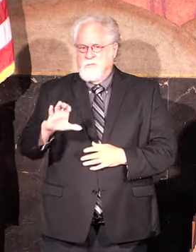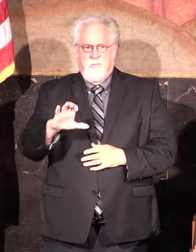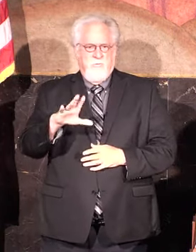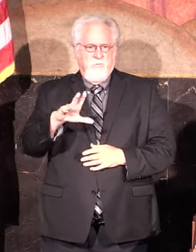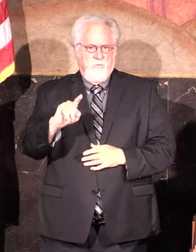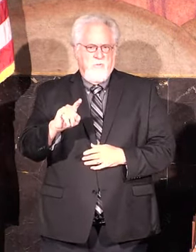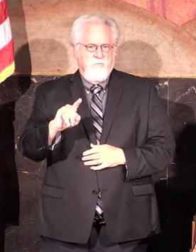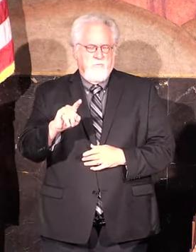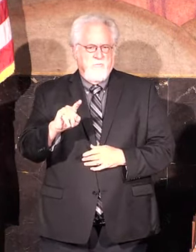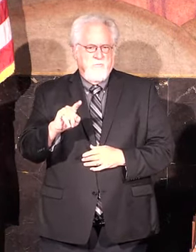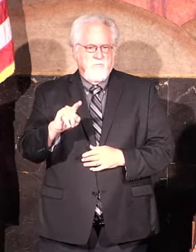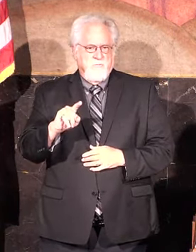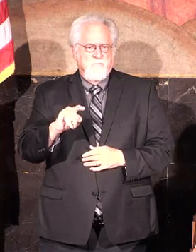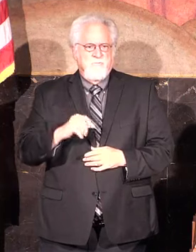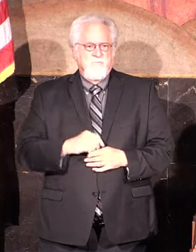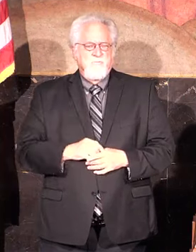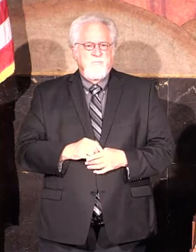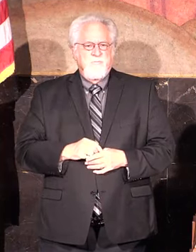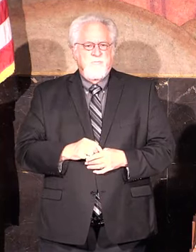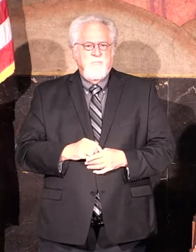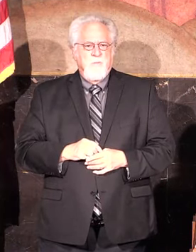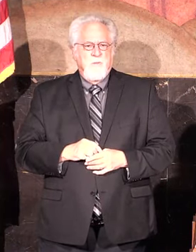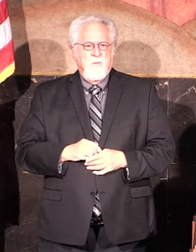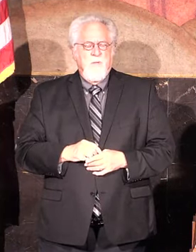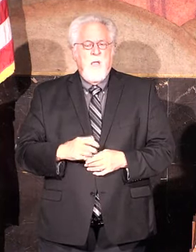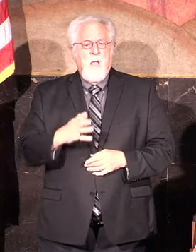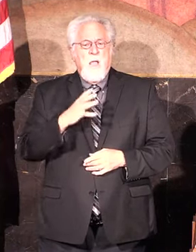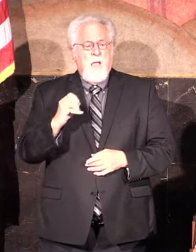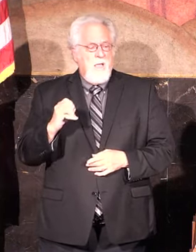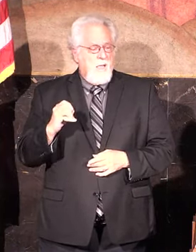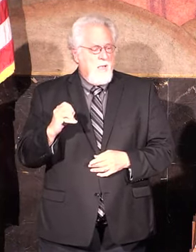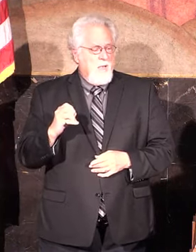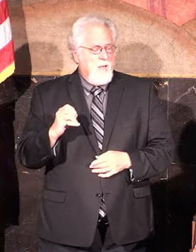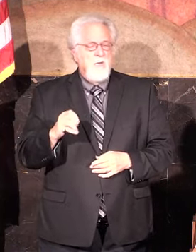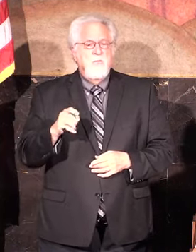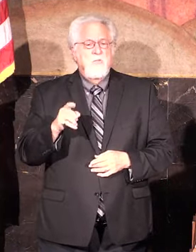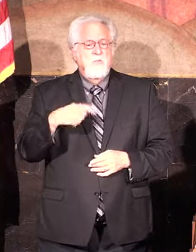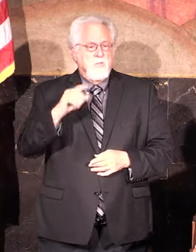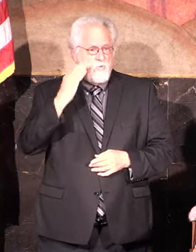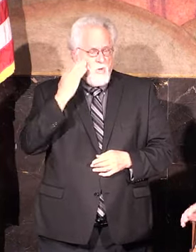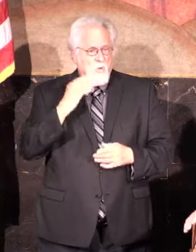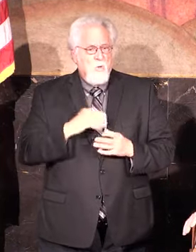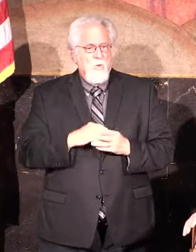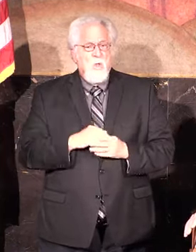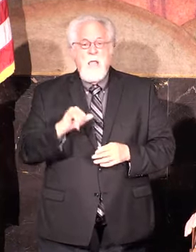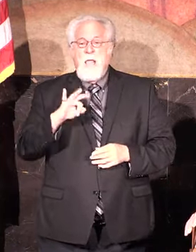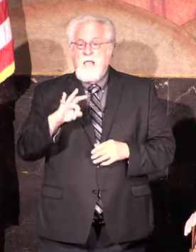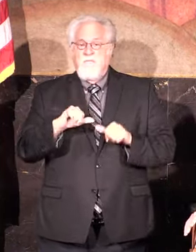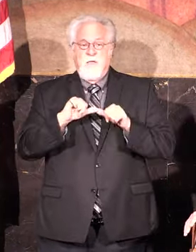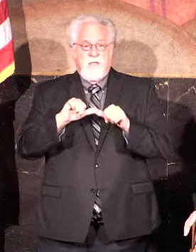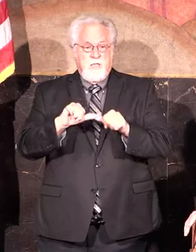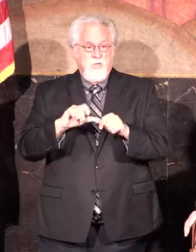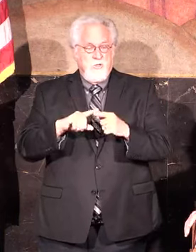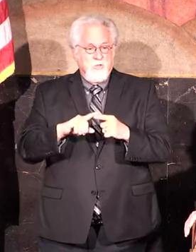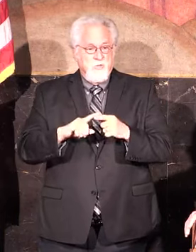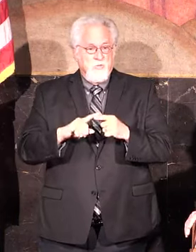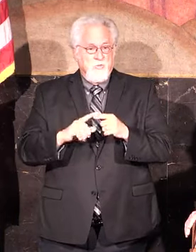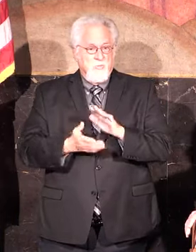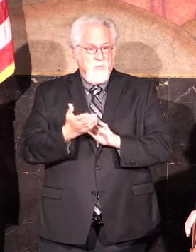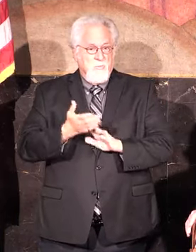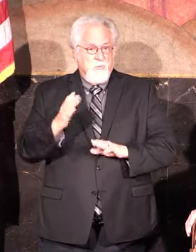here in Louisiana. And just so you know, if we continue to operate the